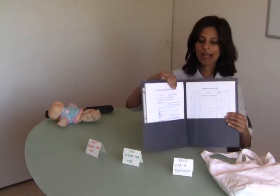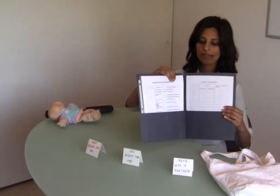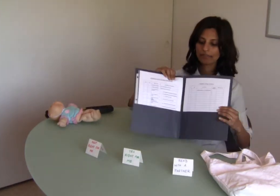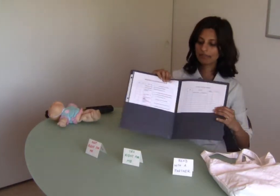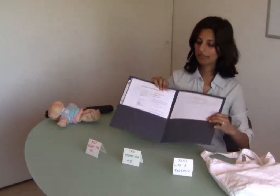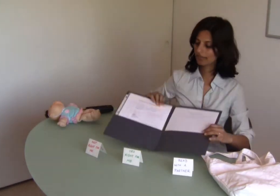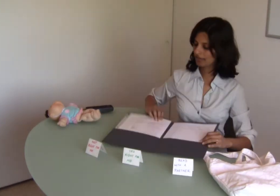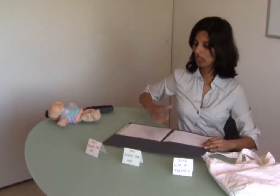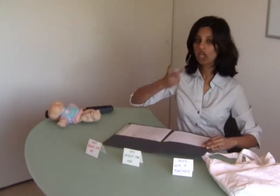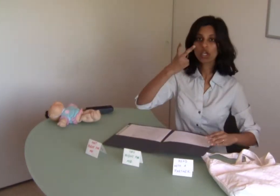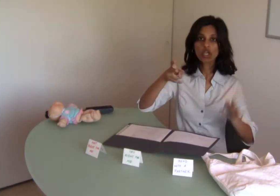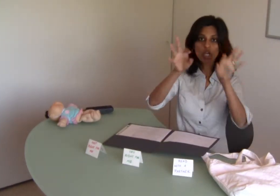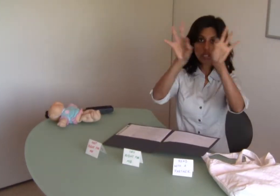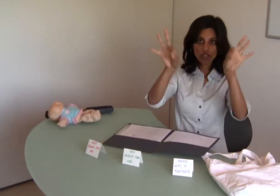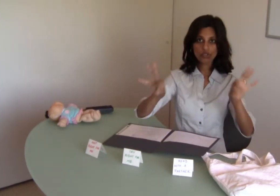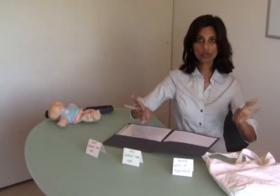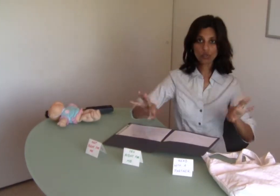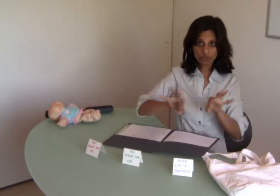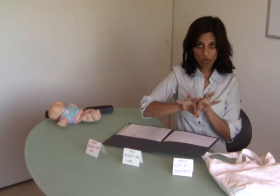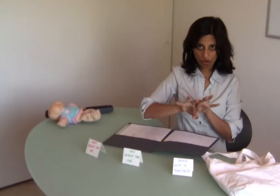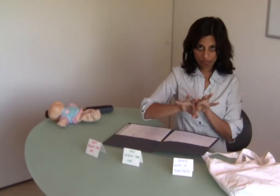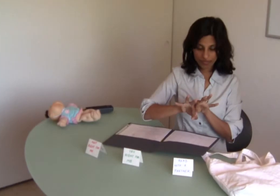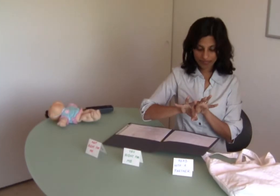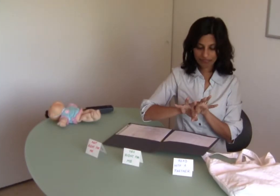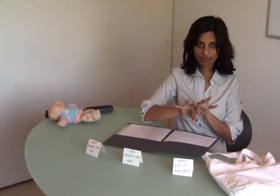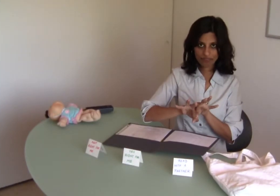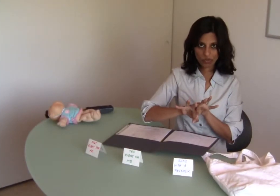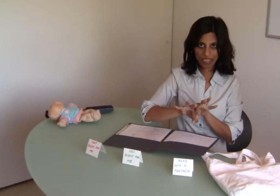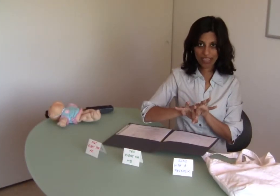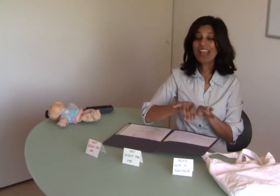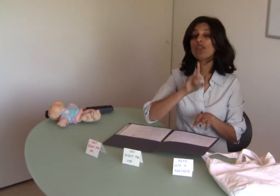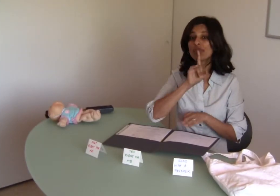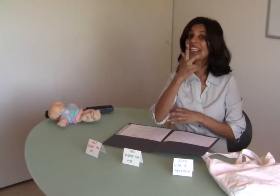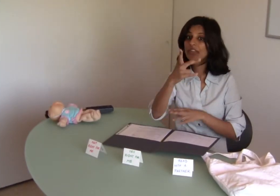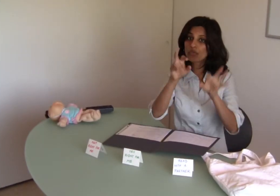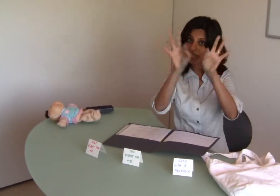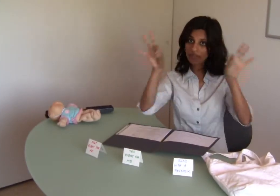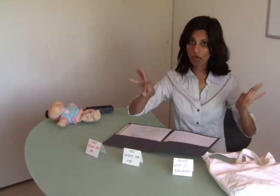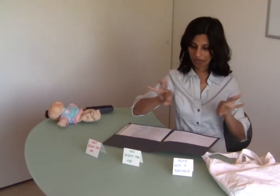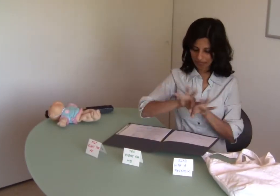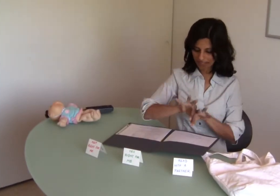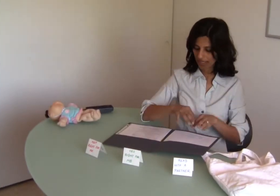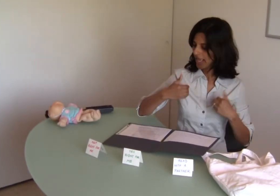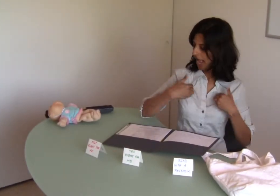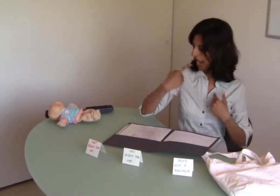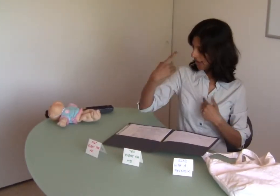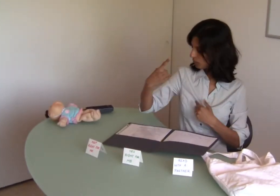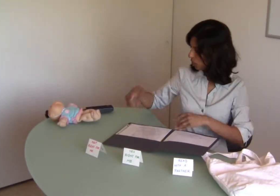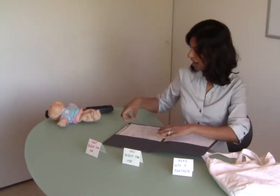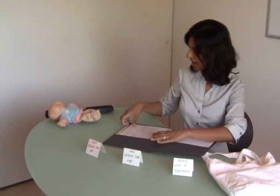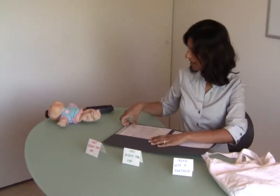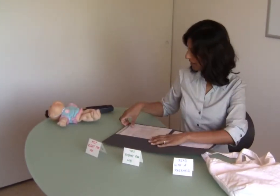have 2 forms, okay? Really 3 forms. I have one,